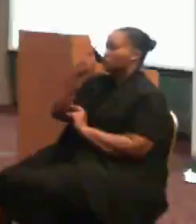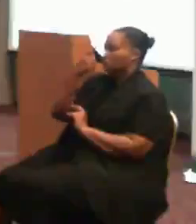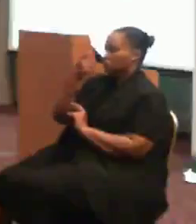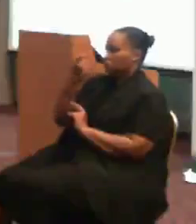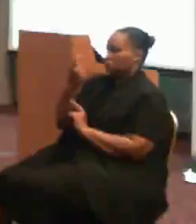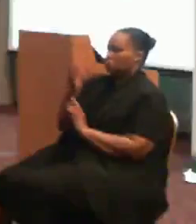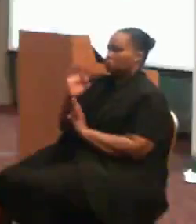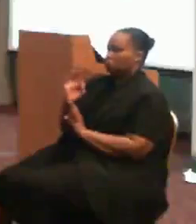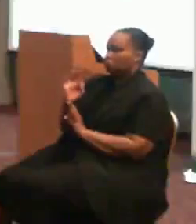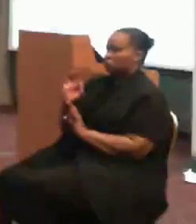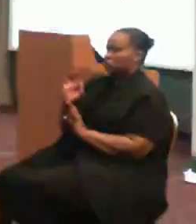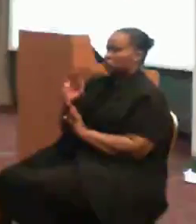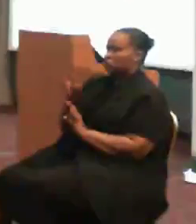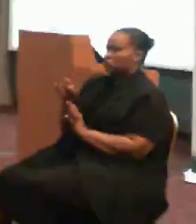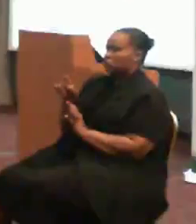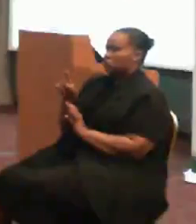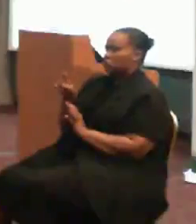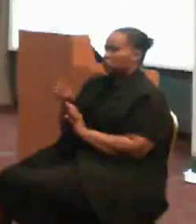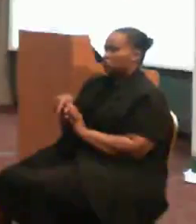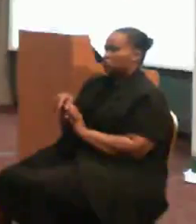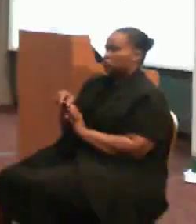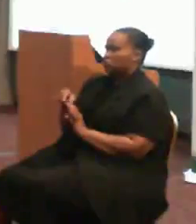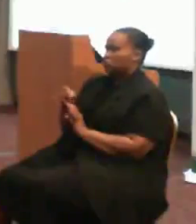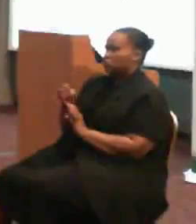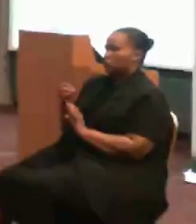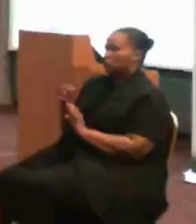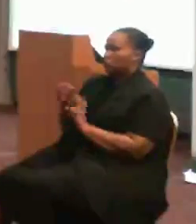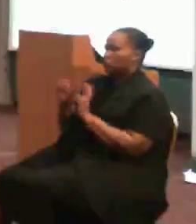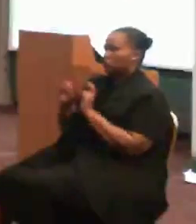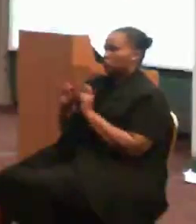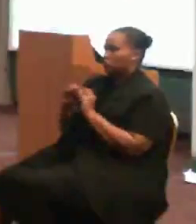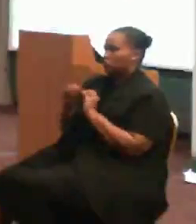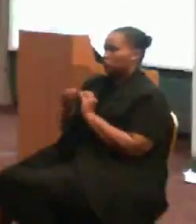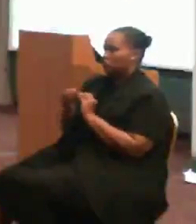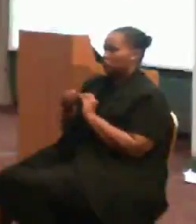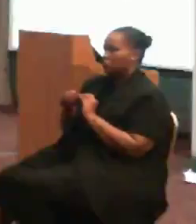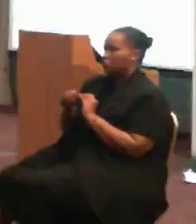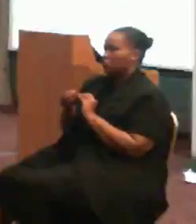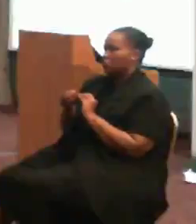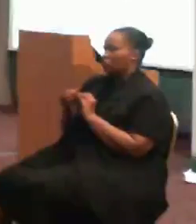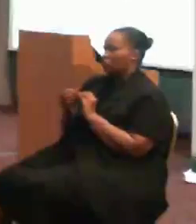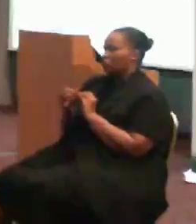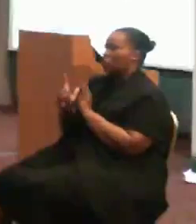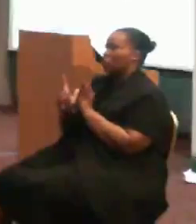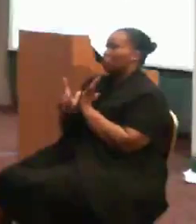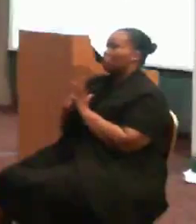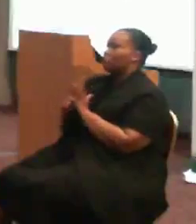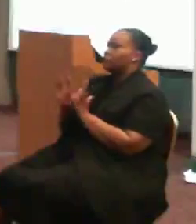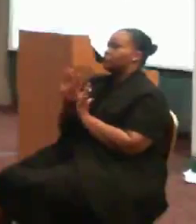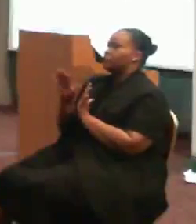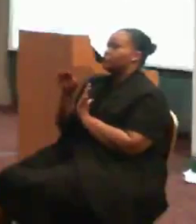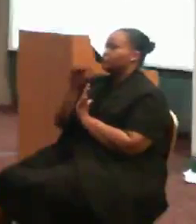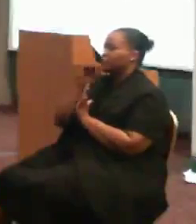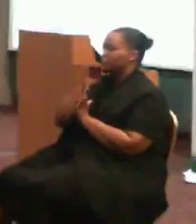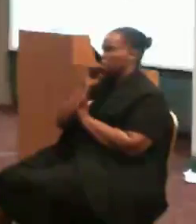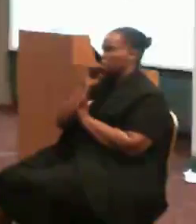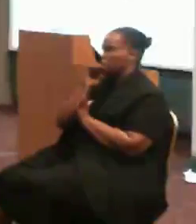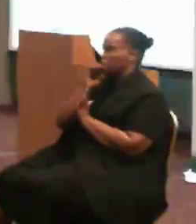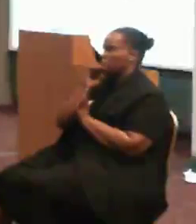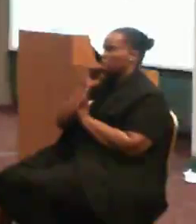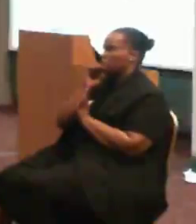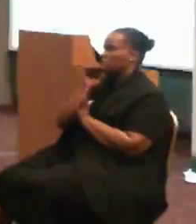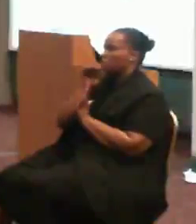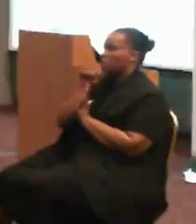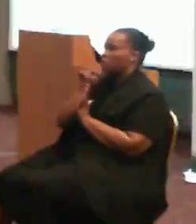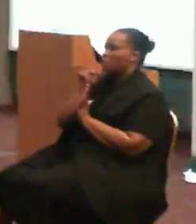that's supposed to cover your cost of producing the electricity. The legislation doesn't say you can be as inefficient as you